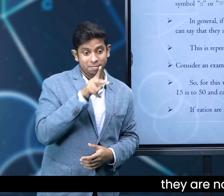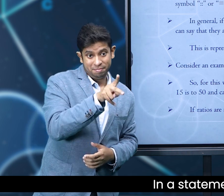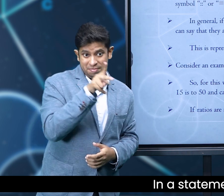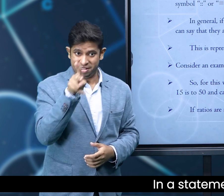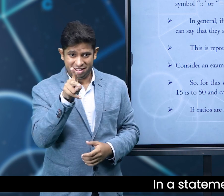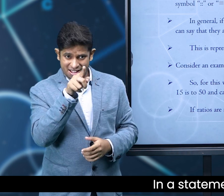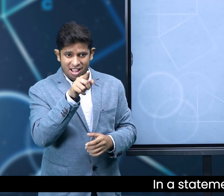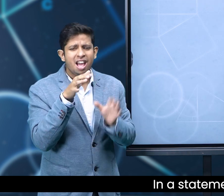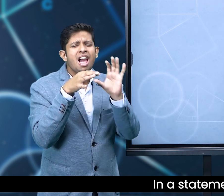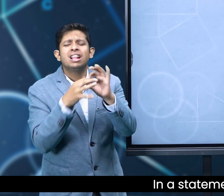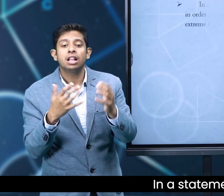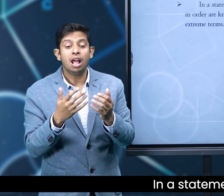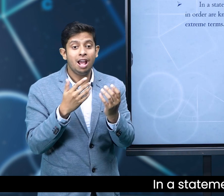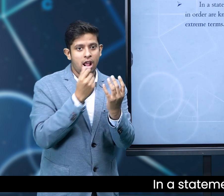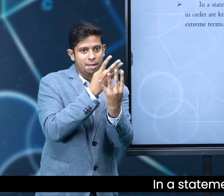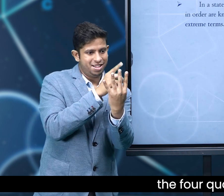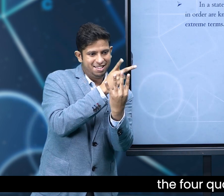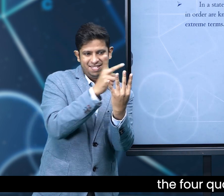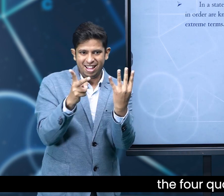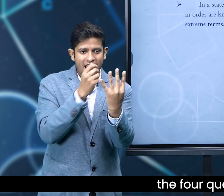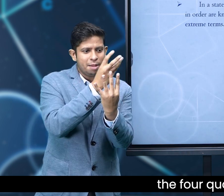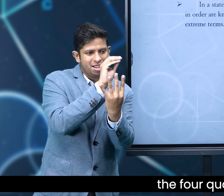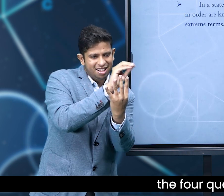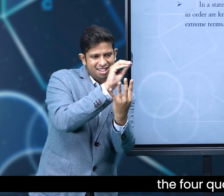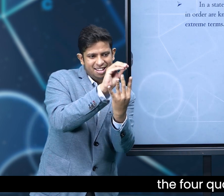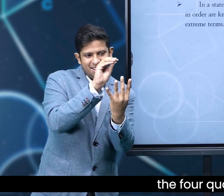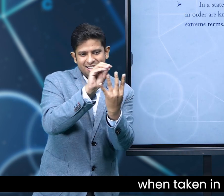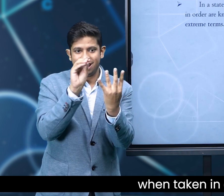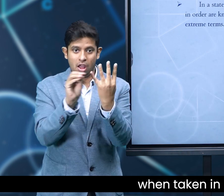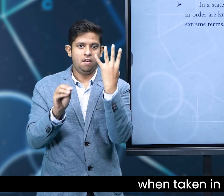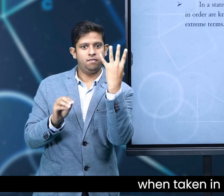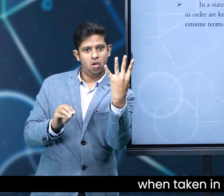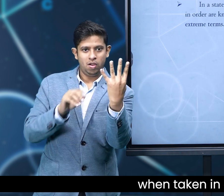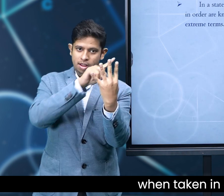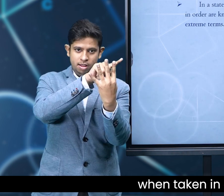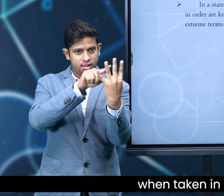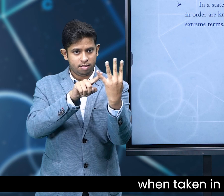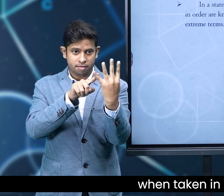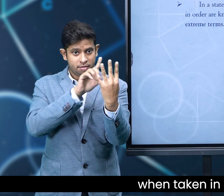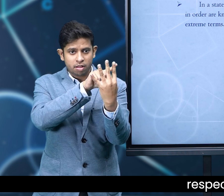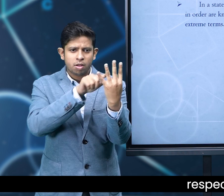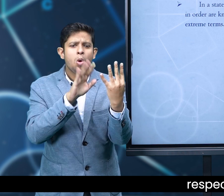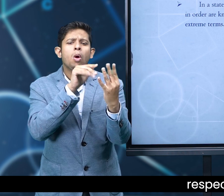In a statement of proportion, the 4 quantities involved when taken in order are known as respective